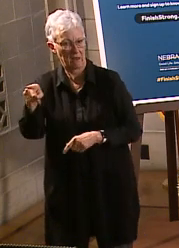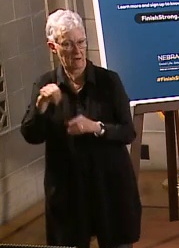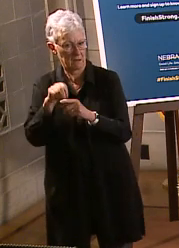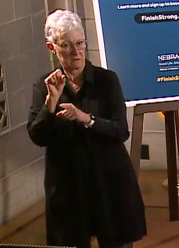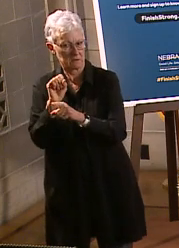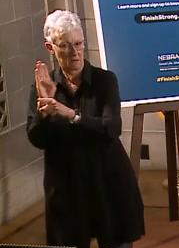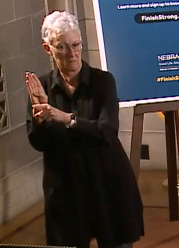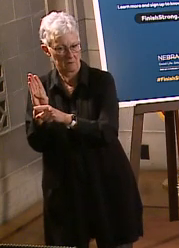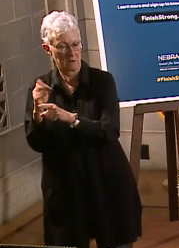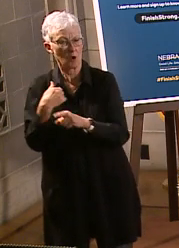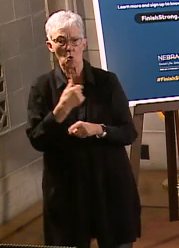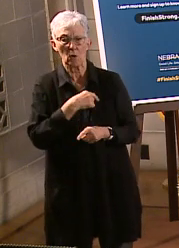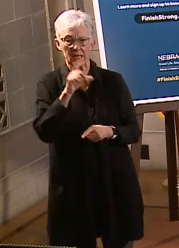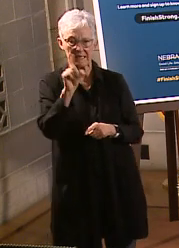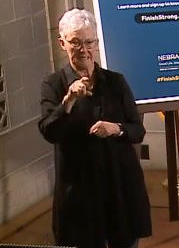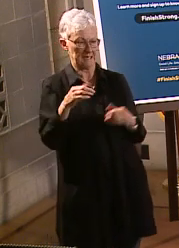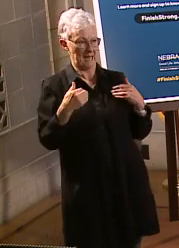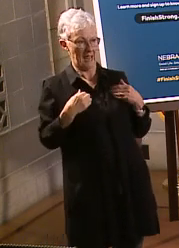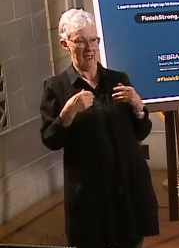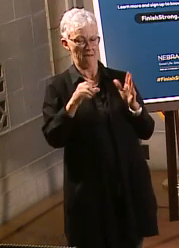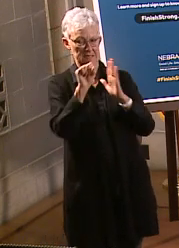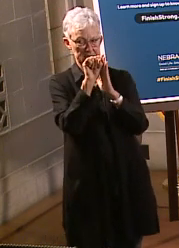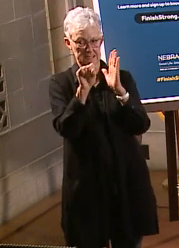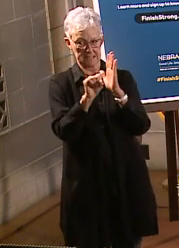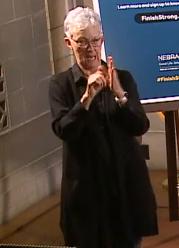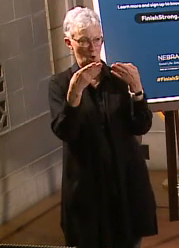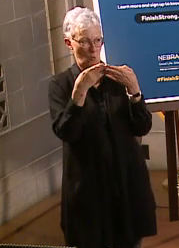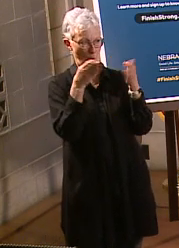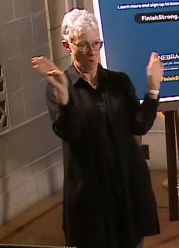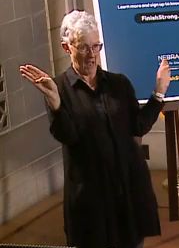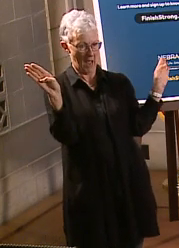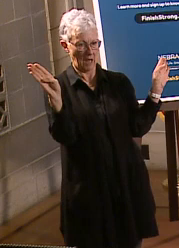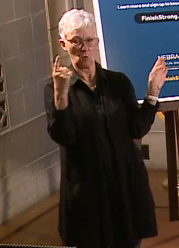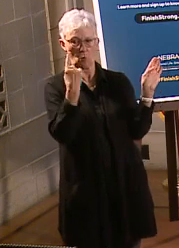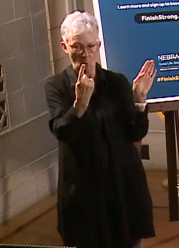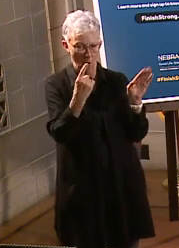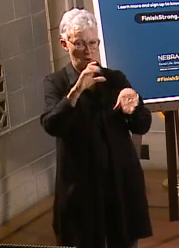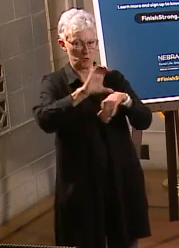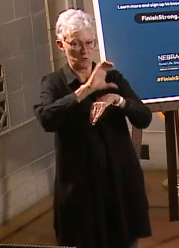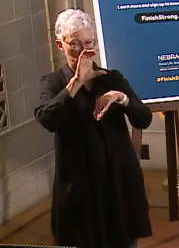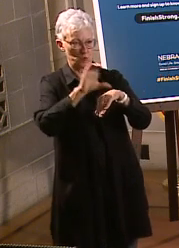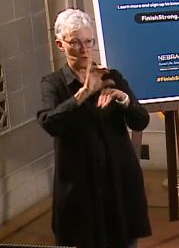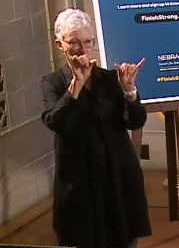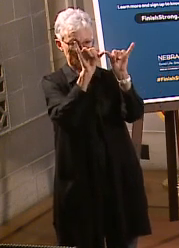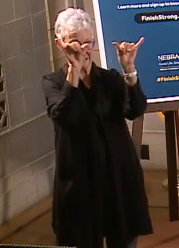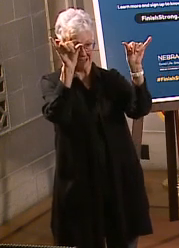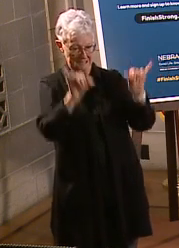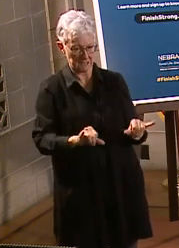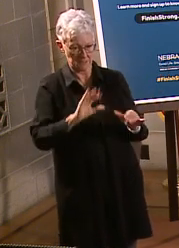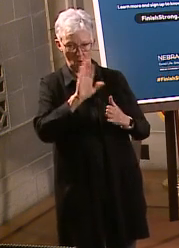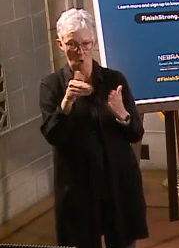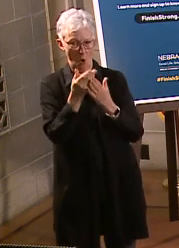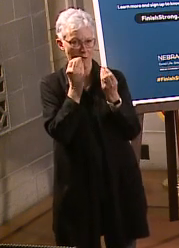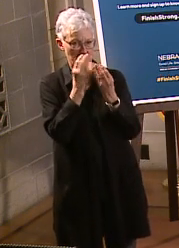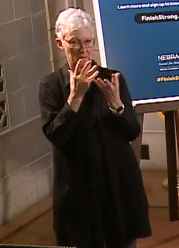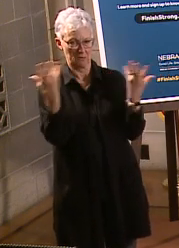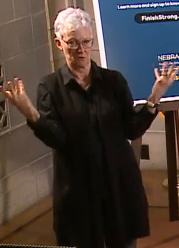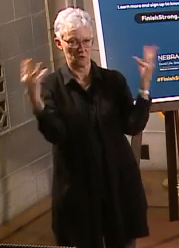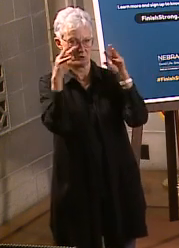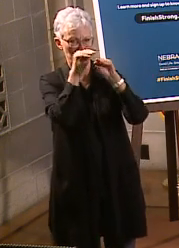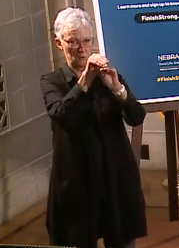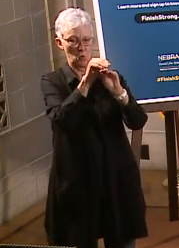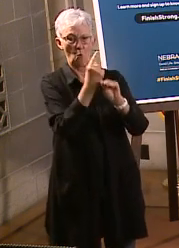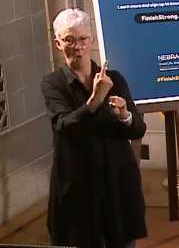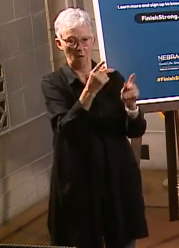have to have a statewide system so we can provide that level of customer service to be able to allow somebody to be able to do that. And we want to be able to do that.